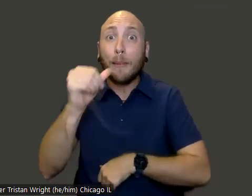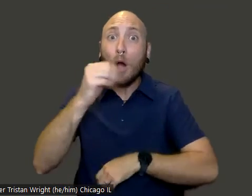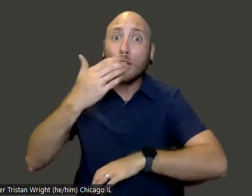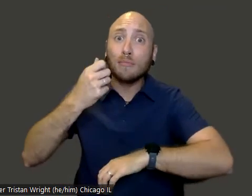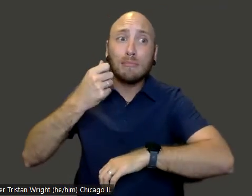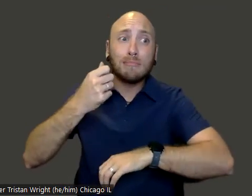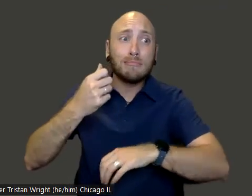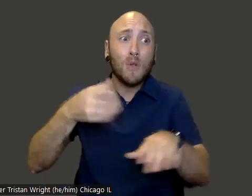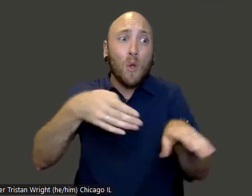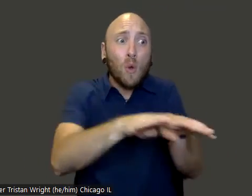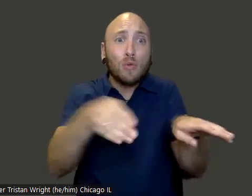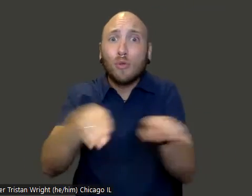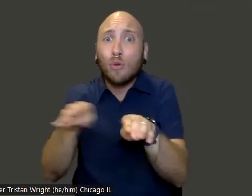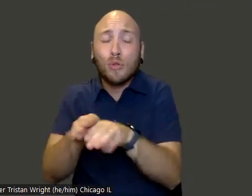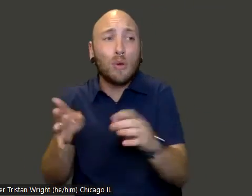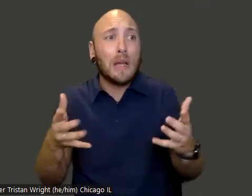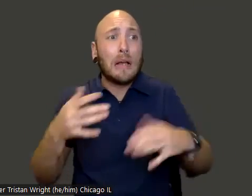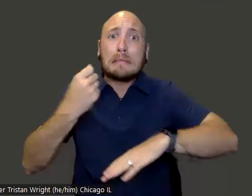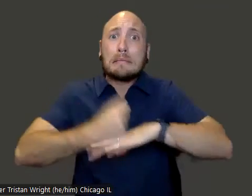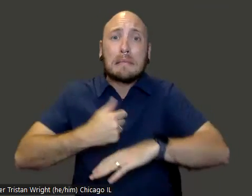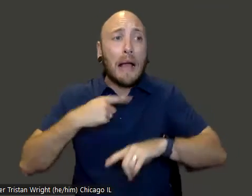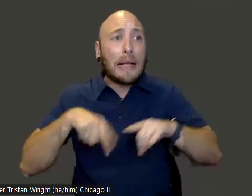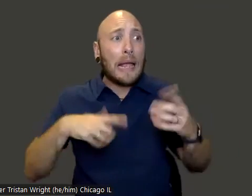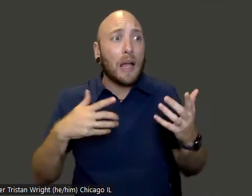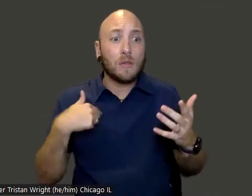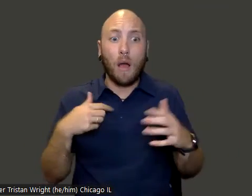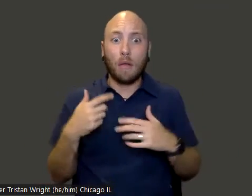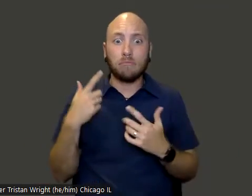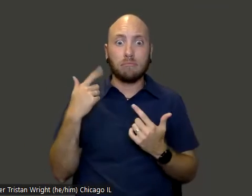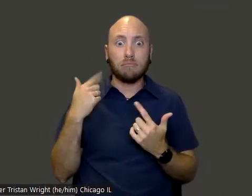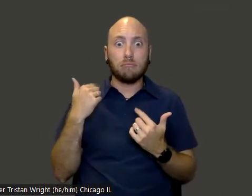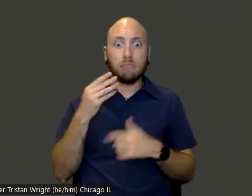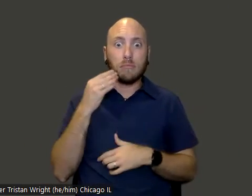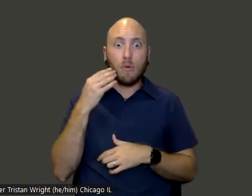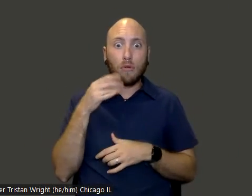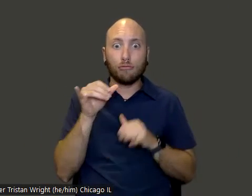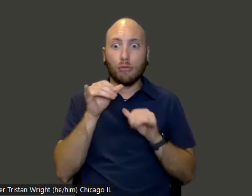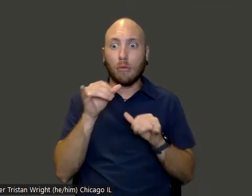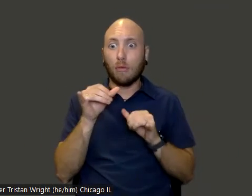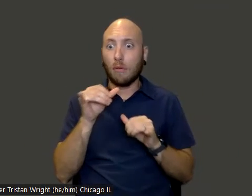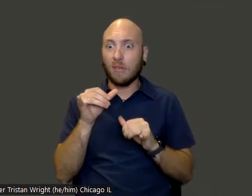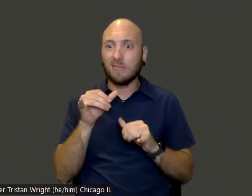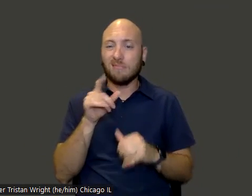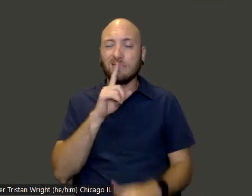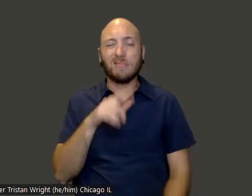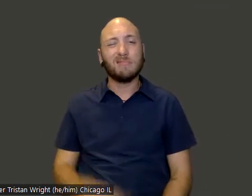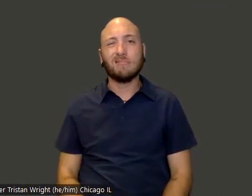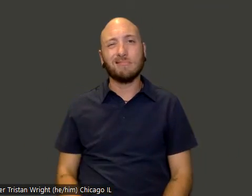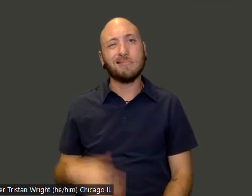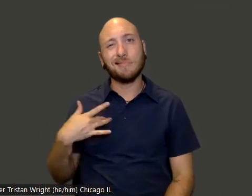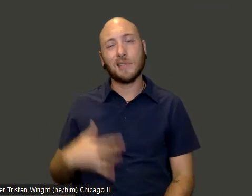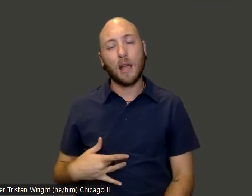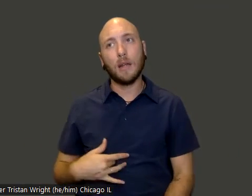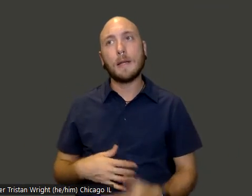me and drinking, and it got boring really fast. It got really lame and sad. So I